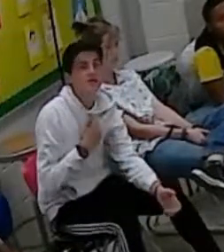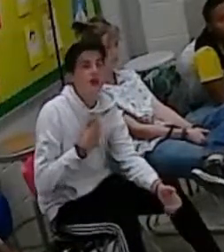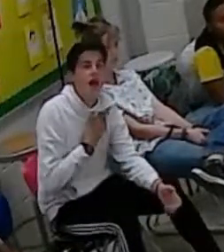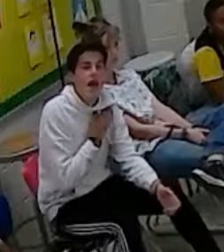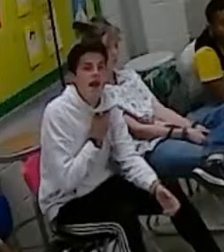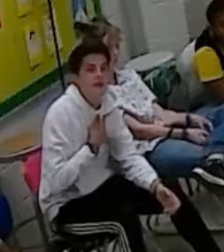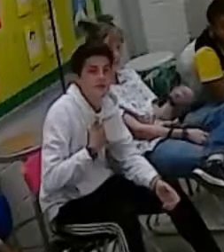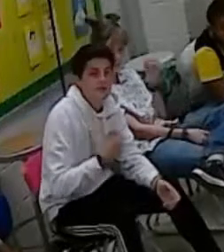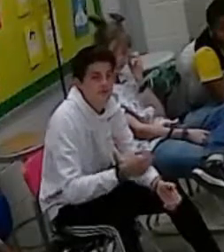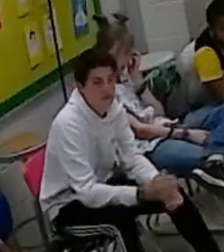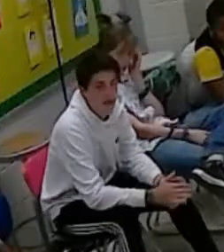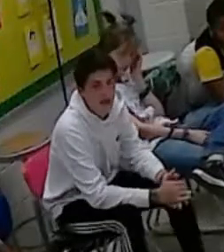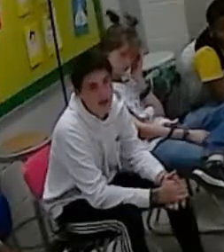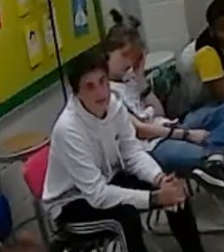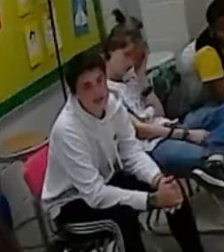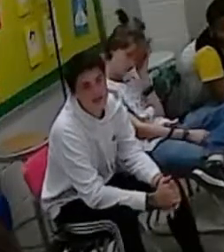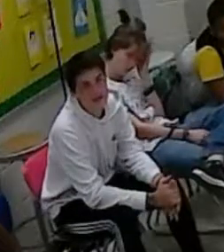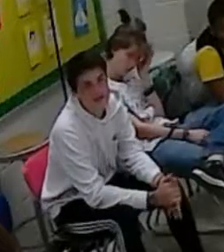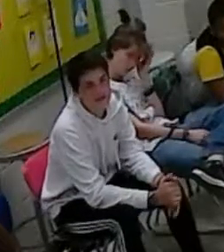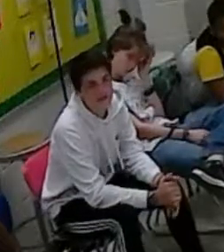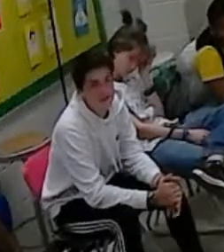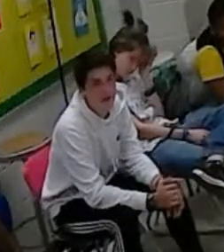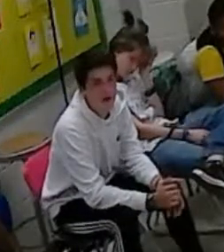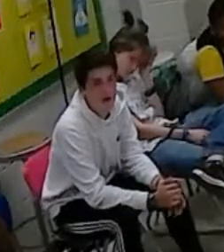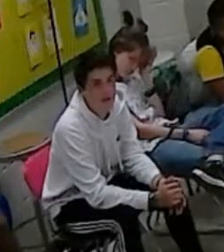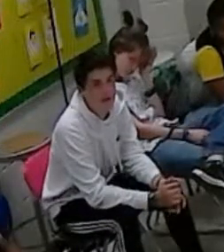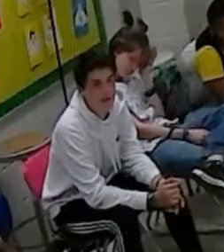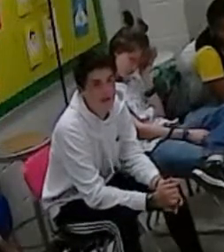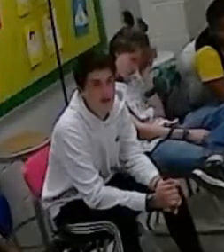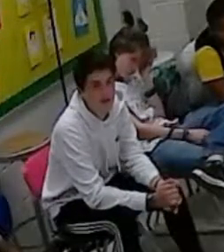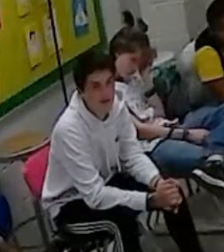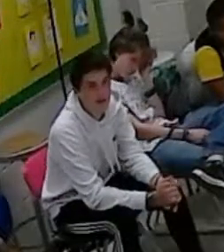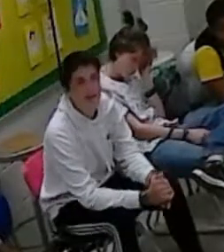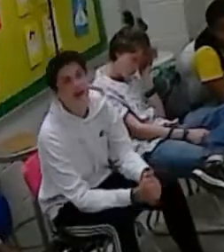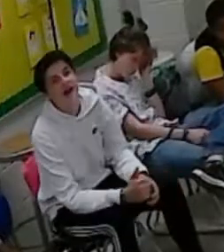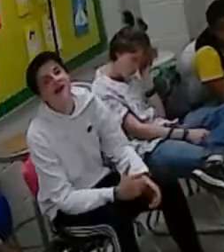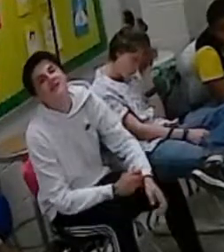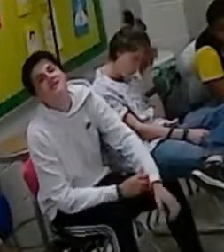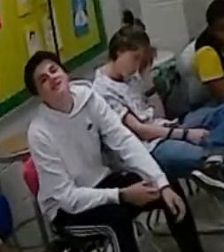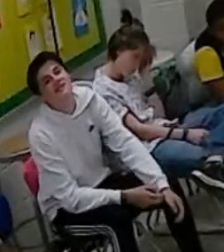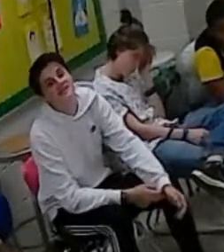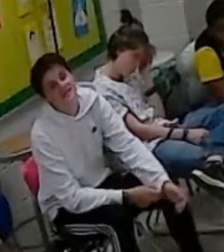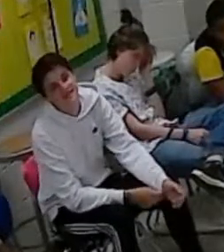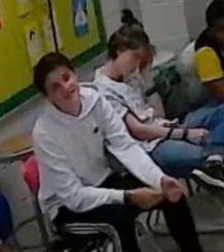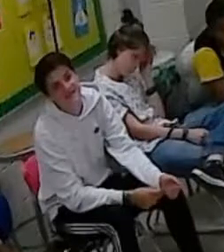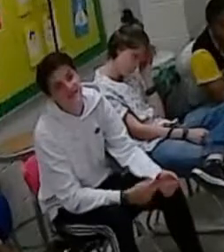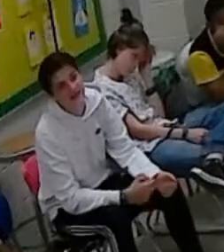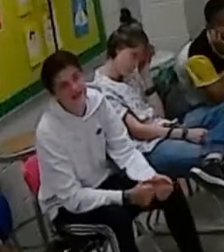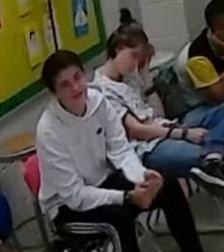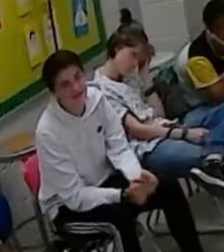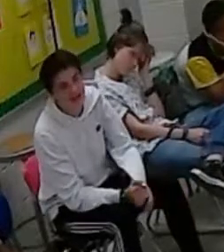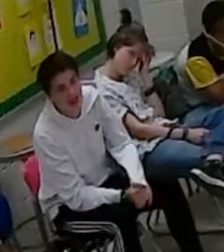House I lived in, small, but my parents built new house.